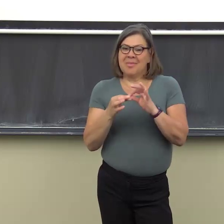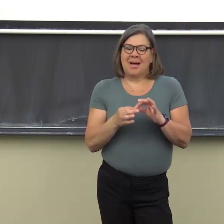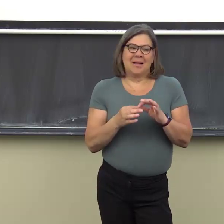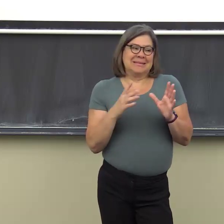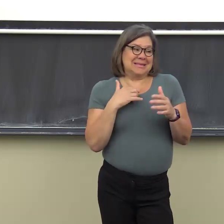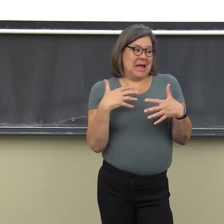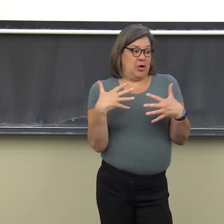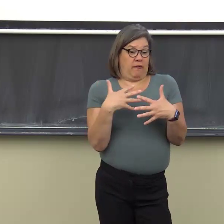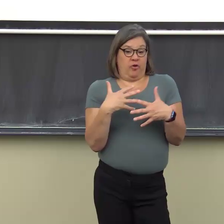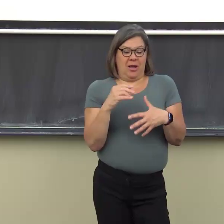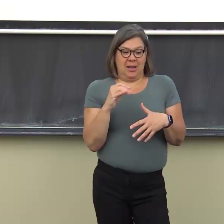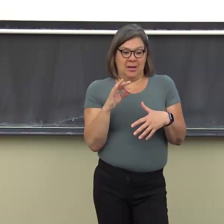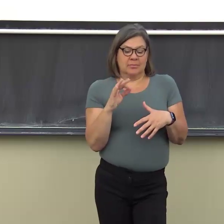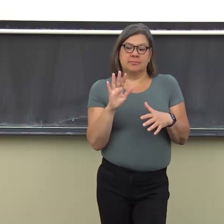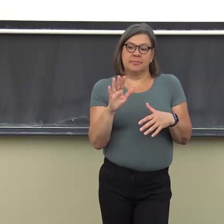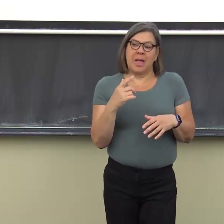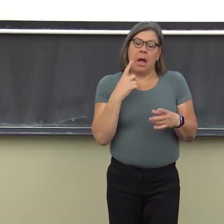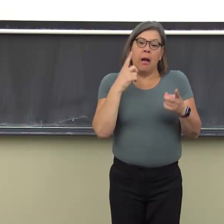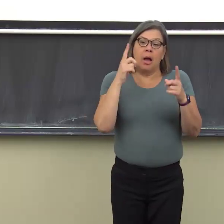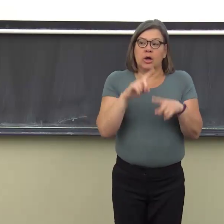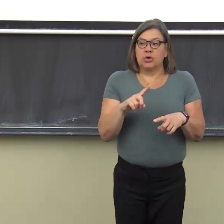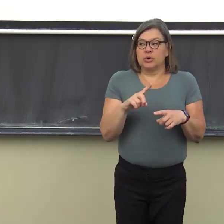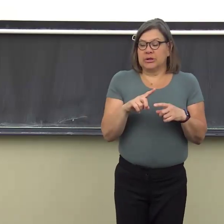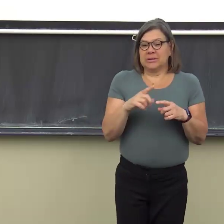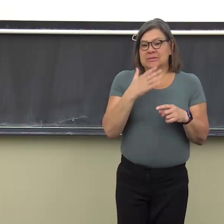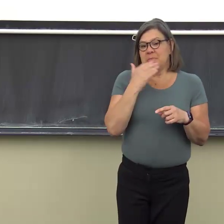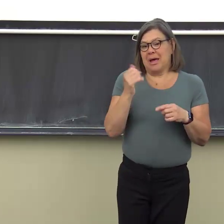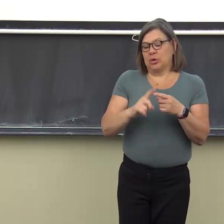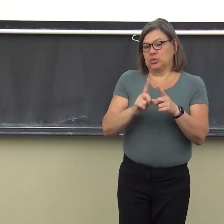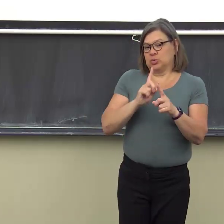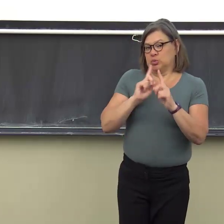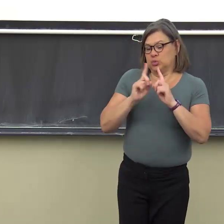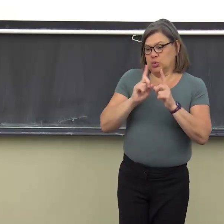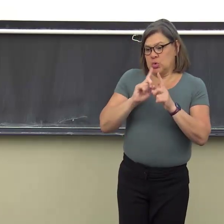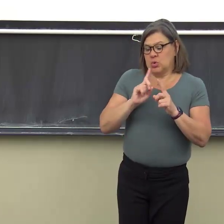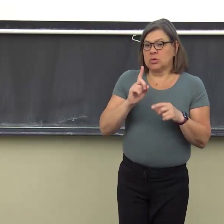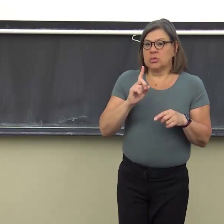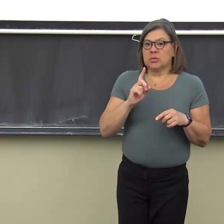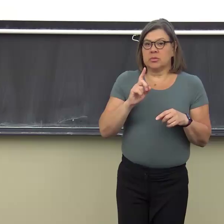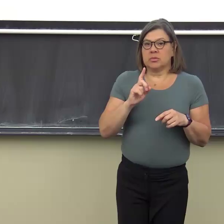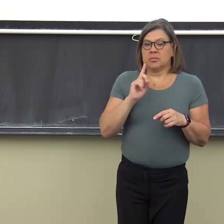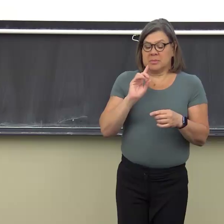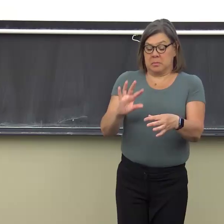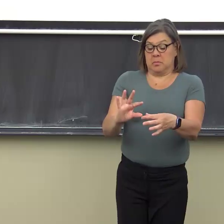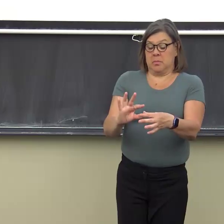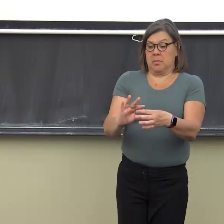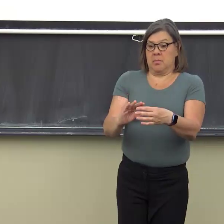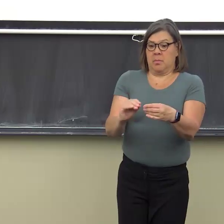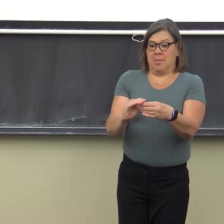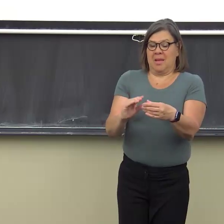afraid of sending. I also agree with the idea it's always better talk a lot of the times, because messages can